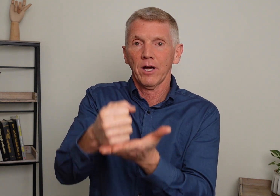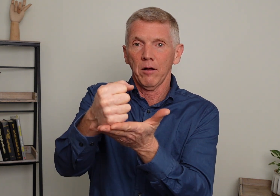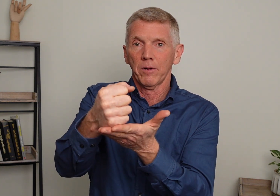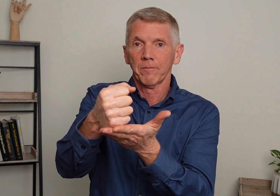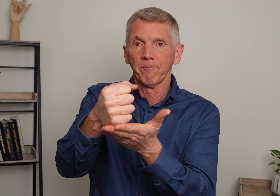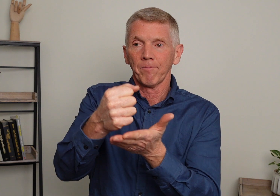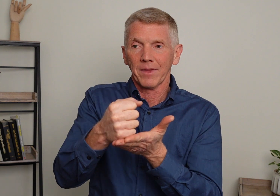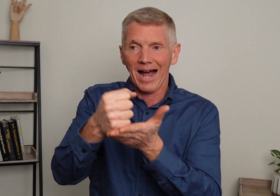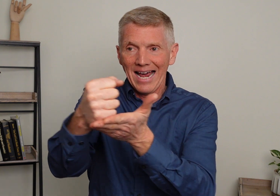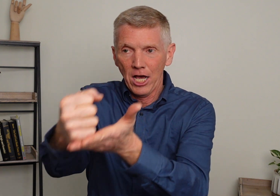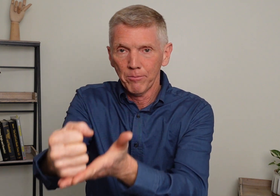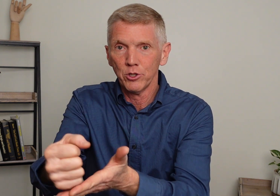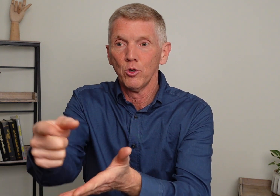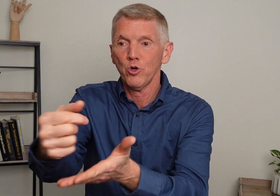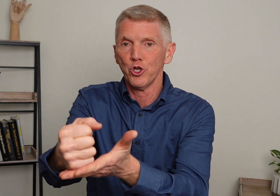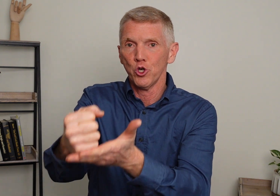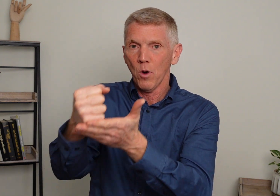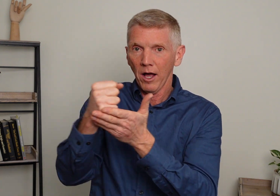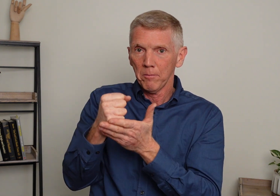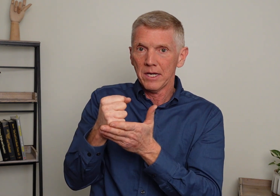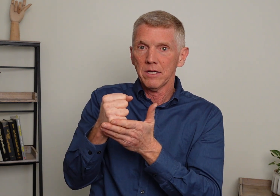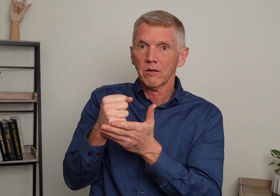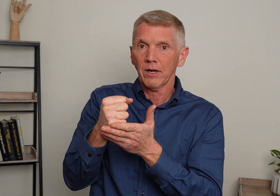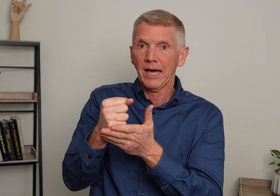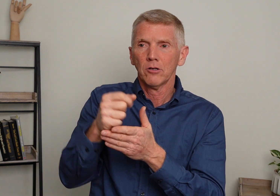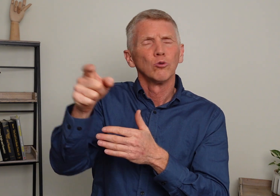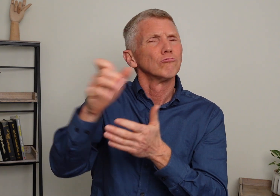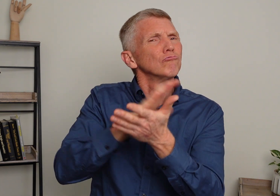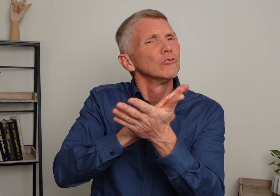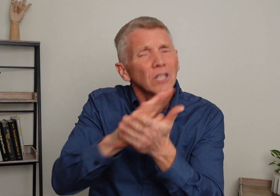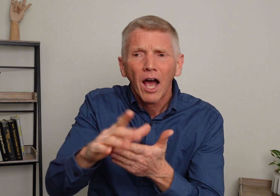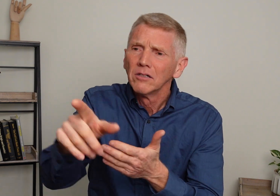help. I help you, you help me, okay?